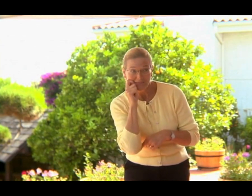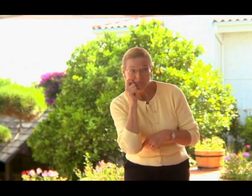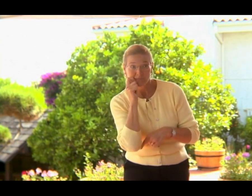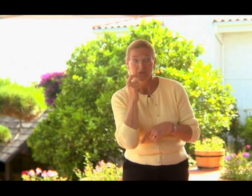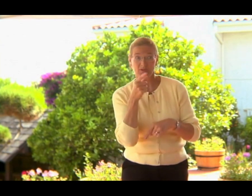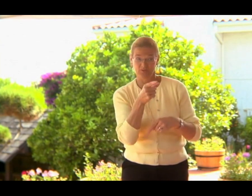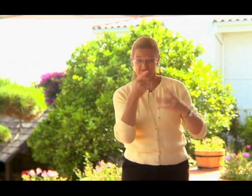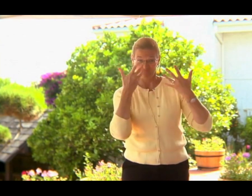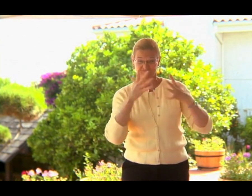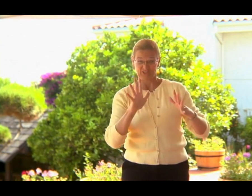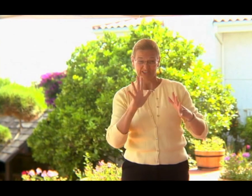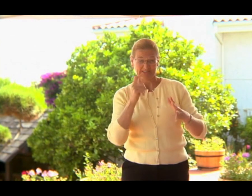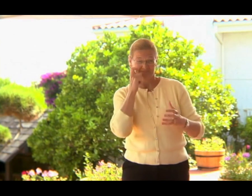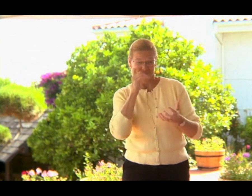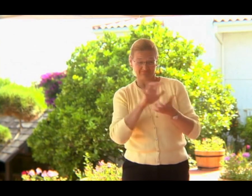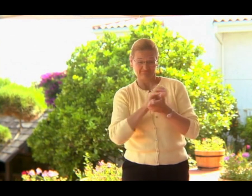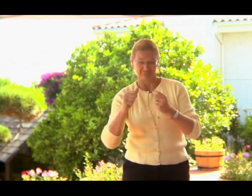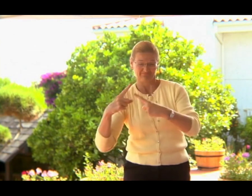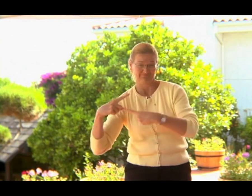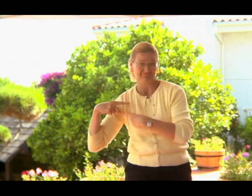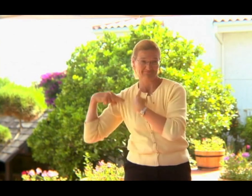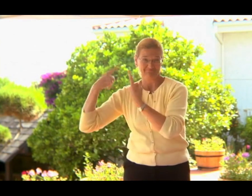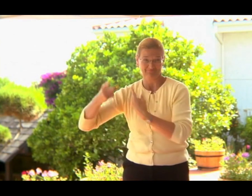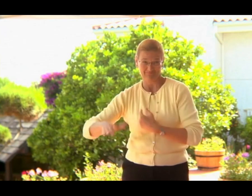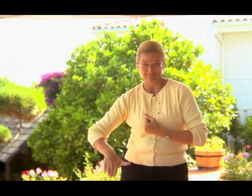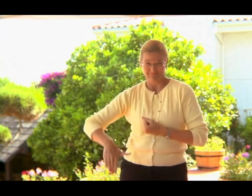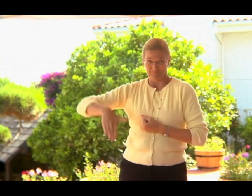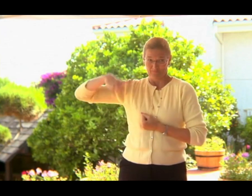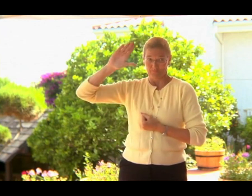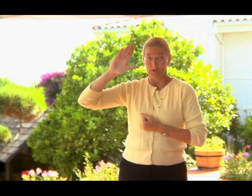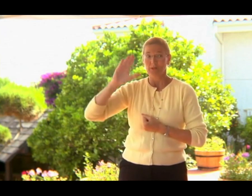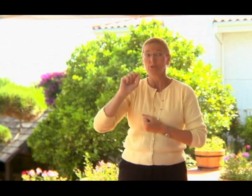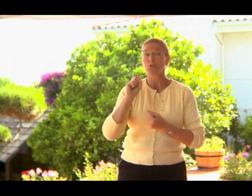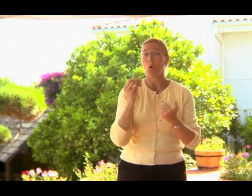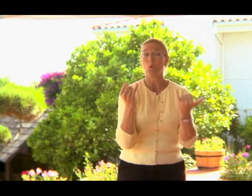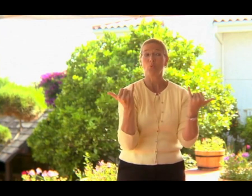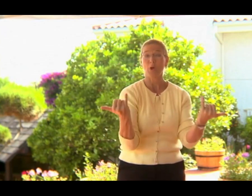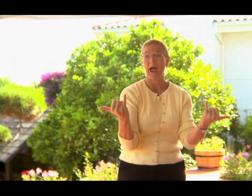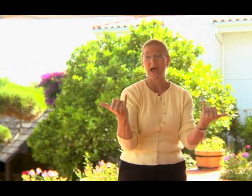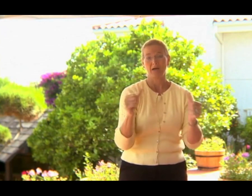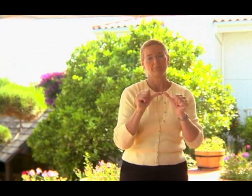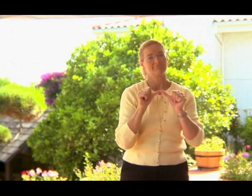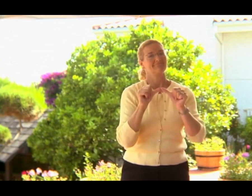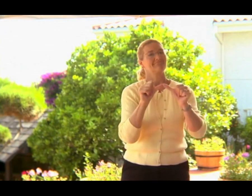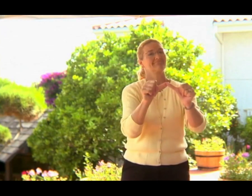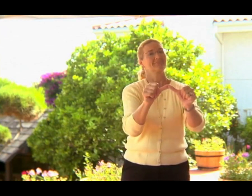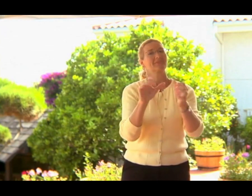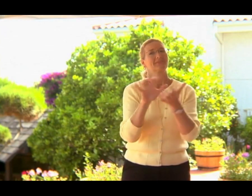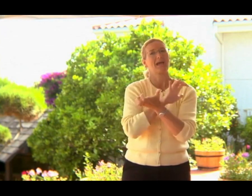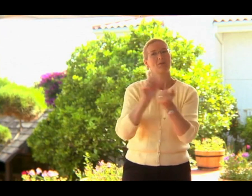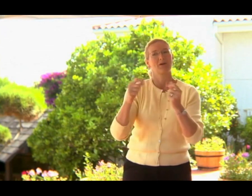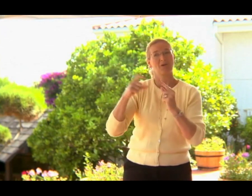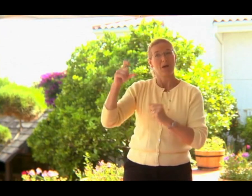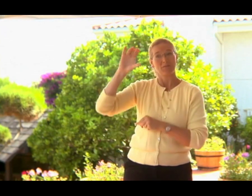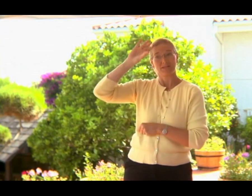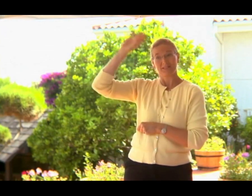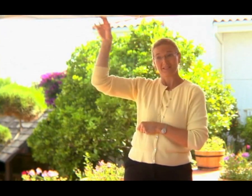every day is added to the skin damage you experienced earlier. Your skin never forgets the